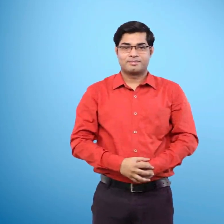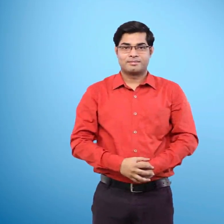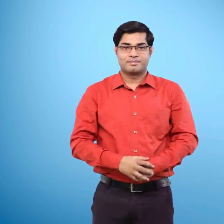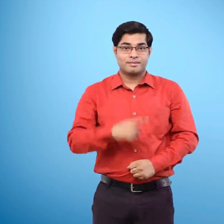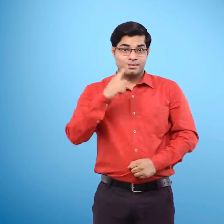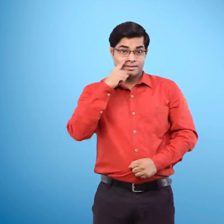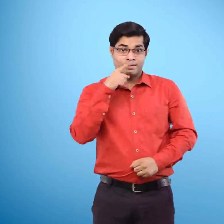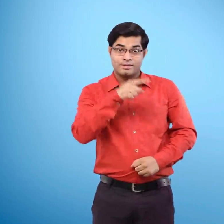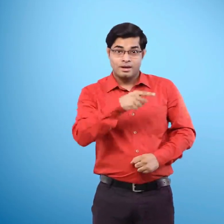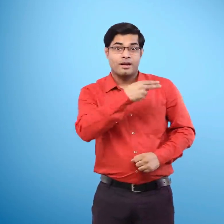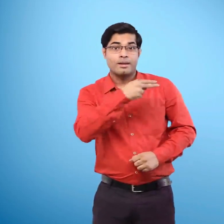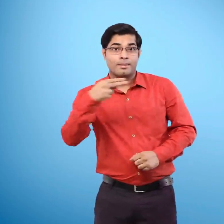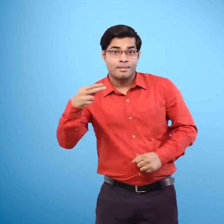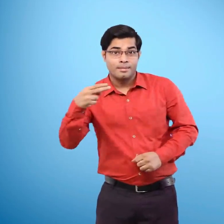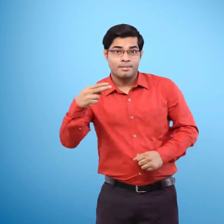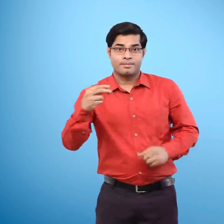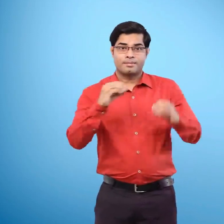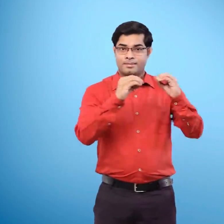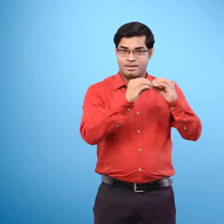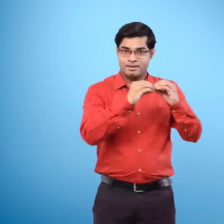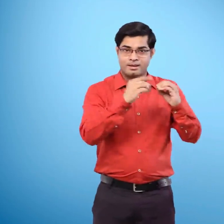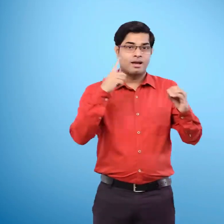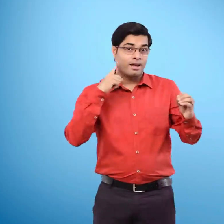Binny and Ginny were going home.